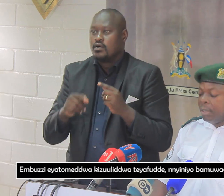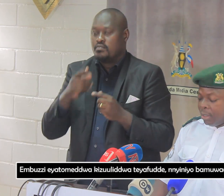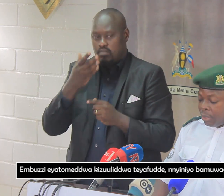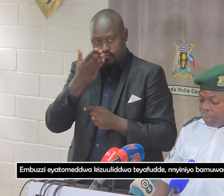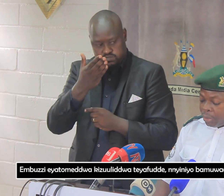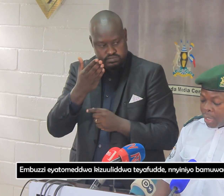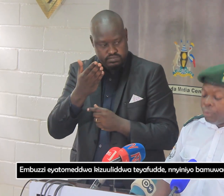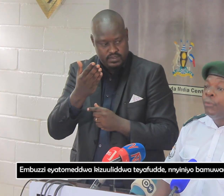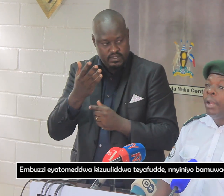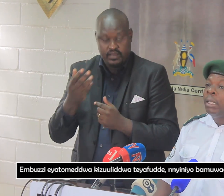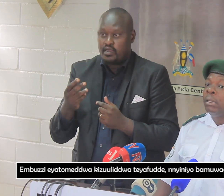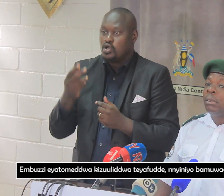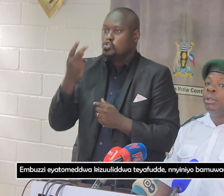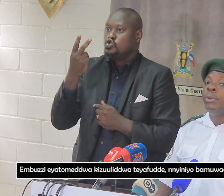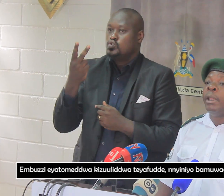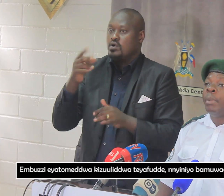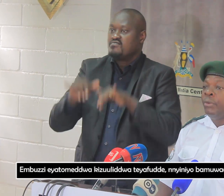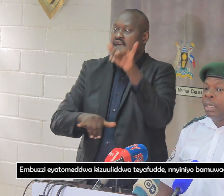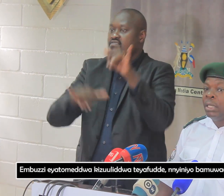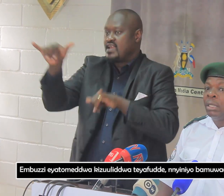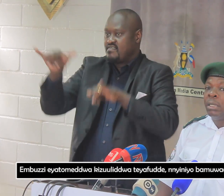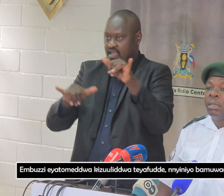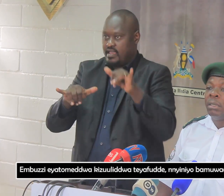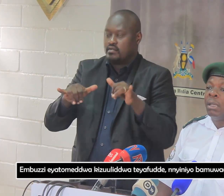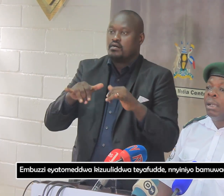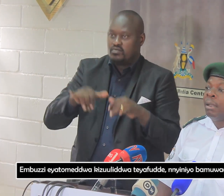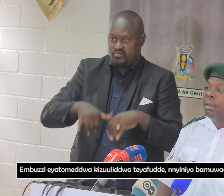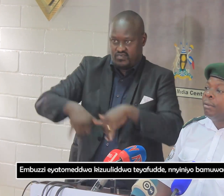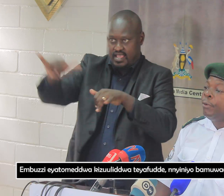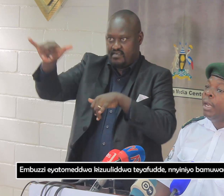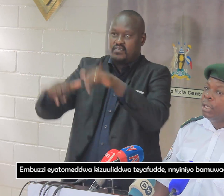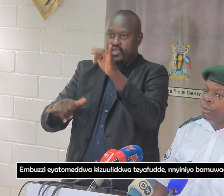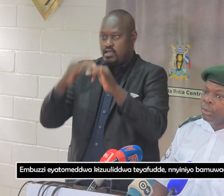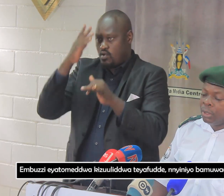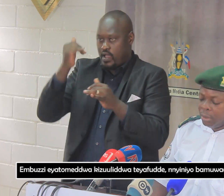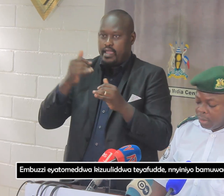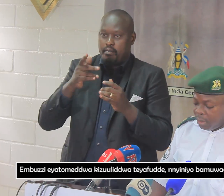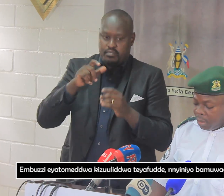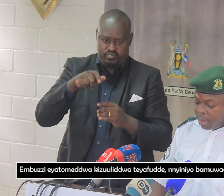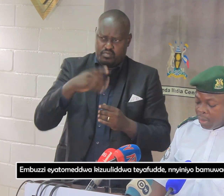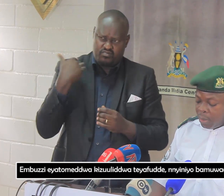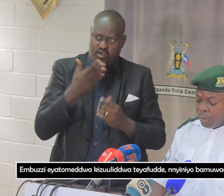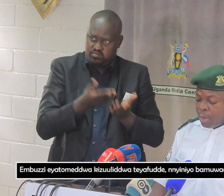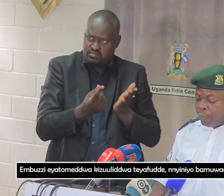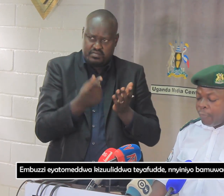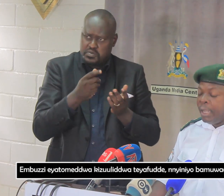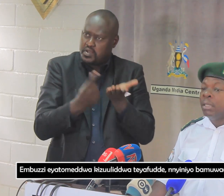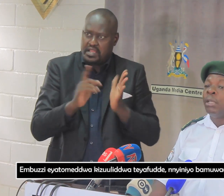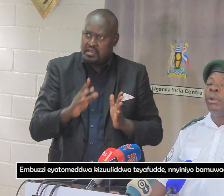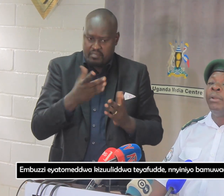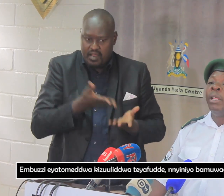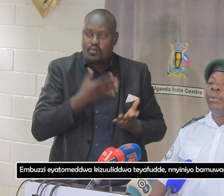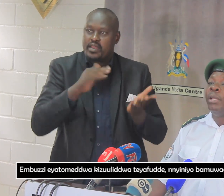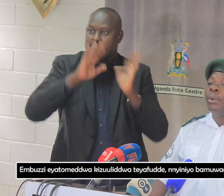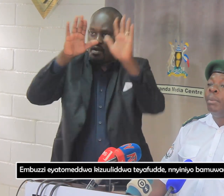clear 2 flights which were repatriating foreign nationals. One of the flights